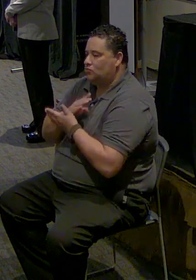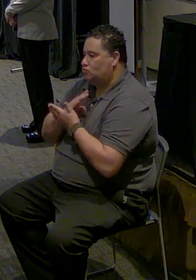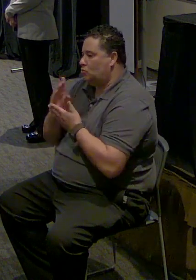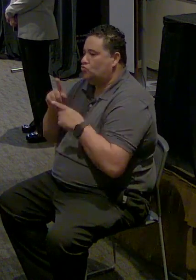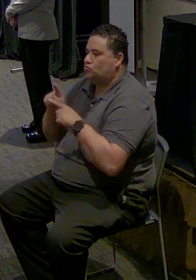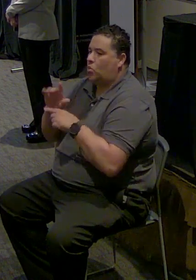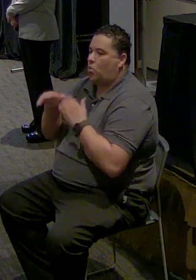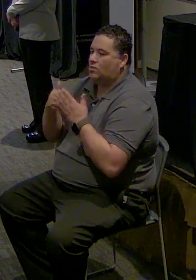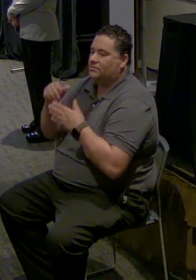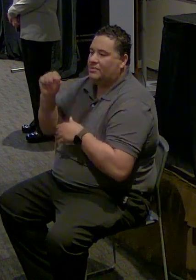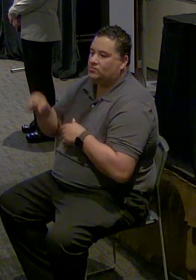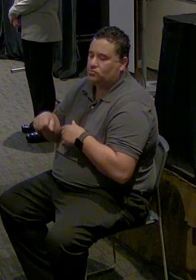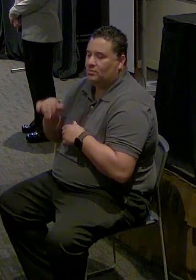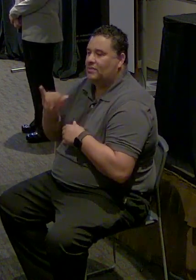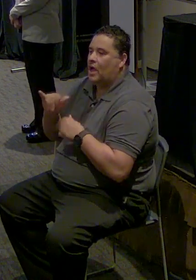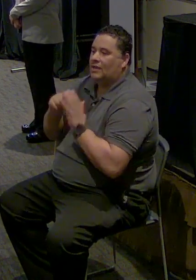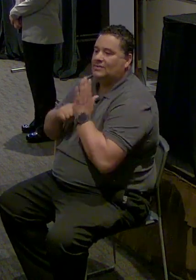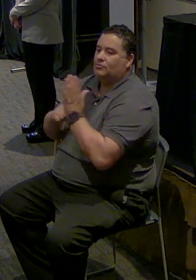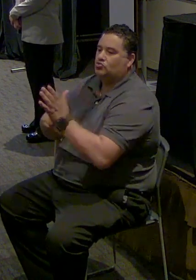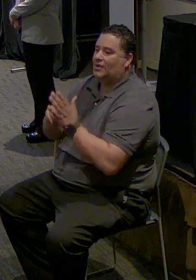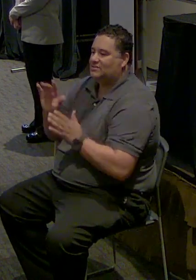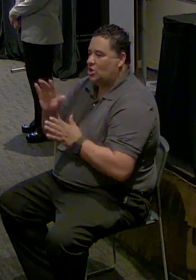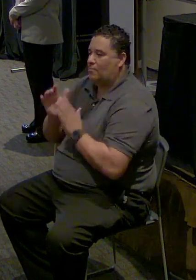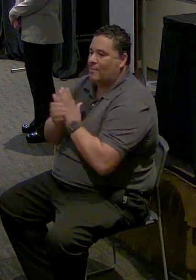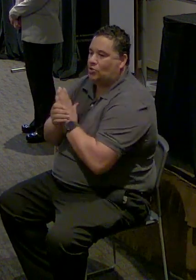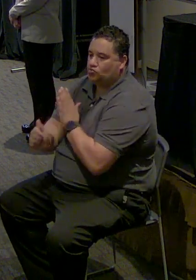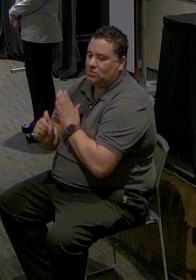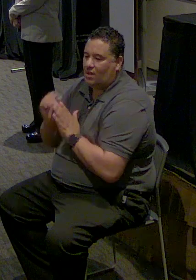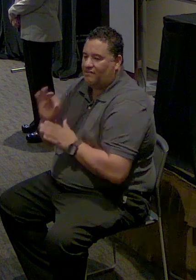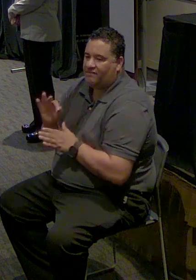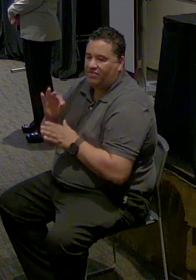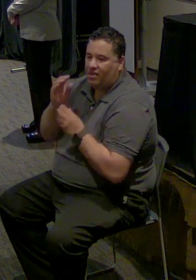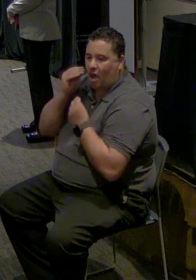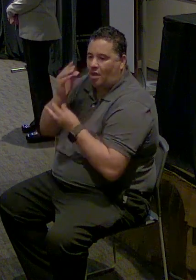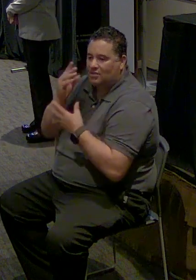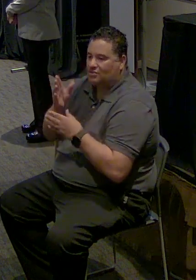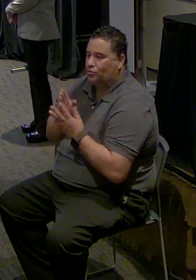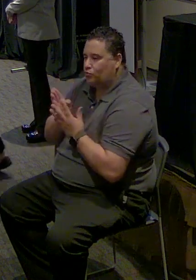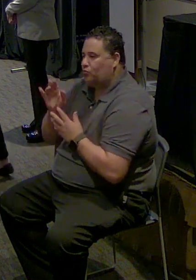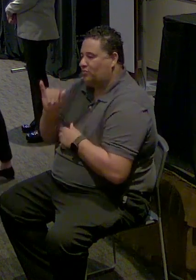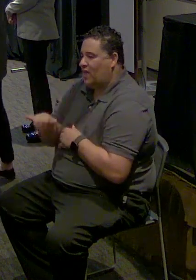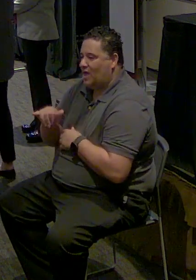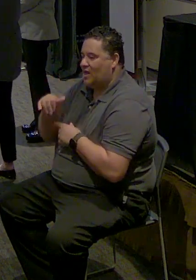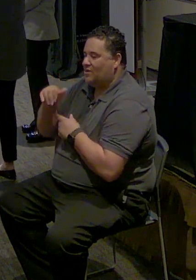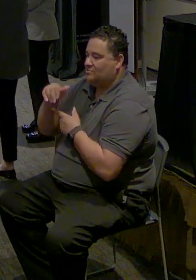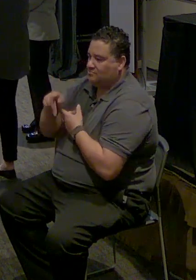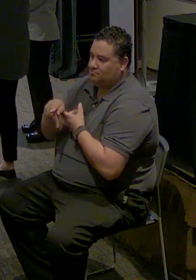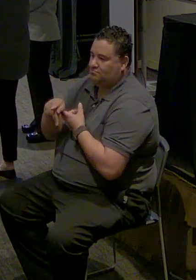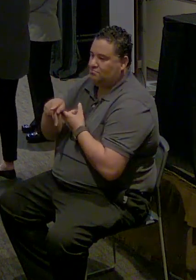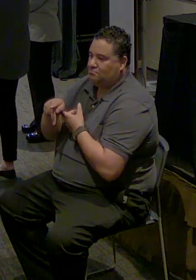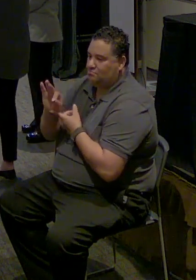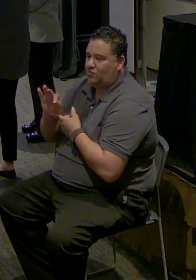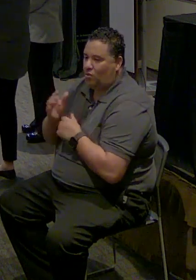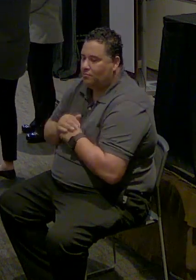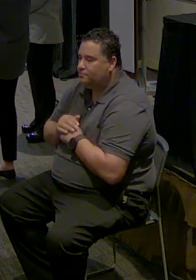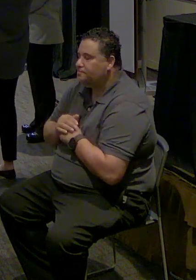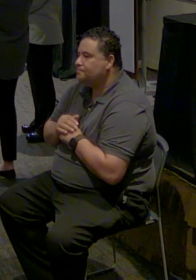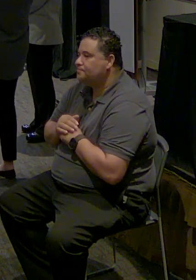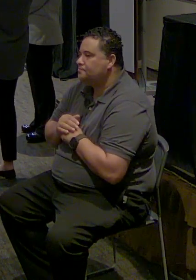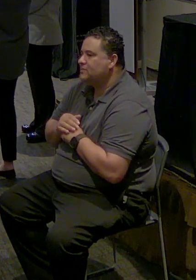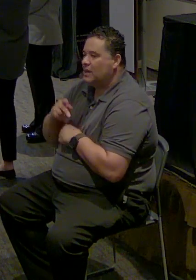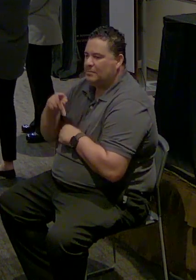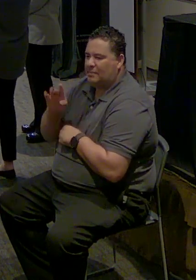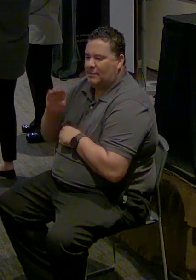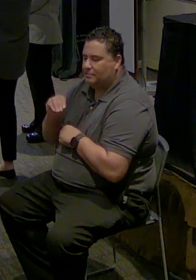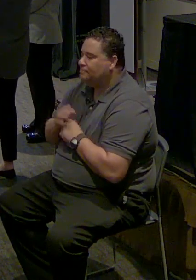semester, and it demonstrates their mastery of the content through that PBM. And then we